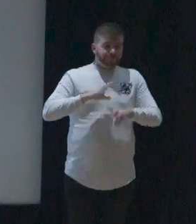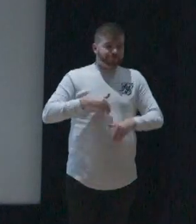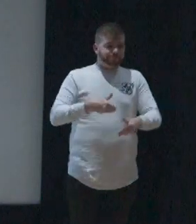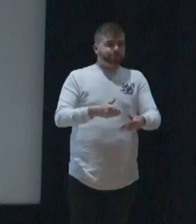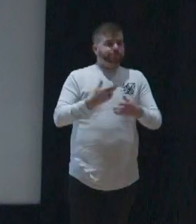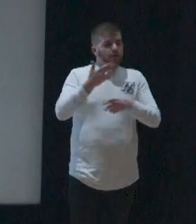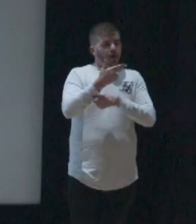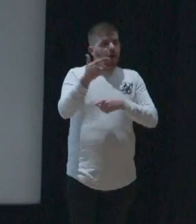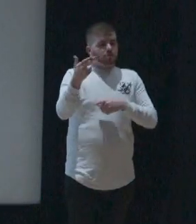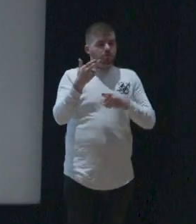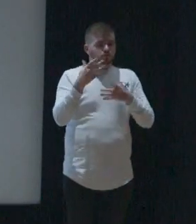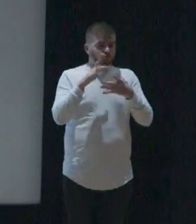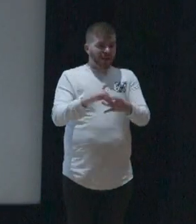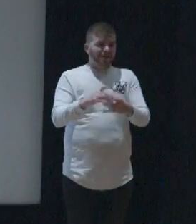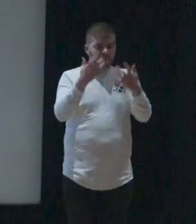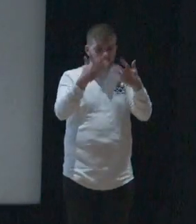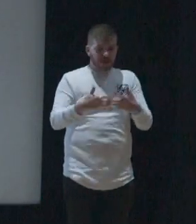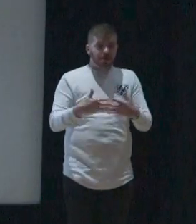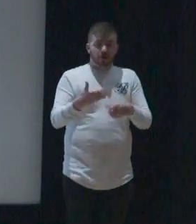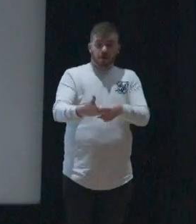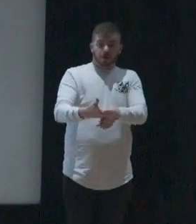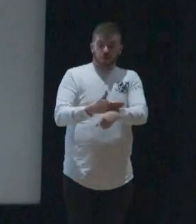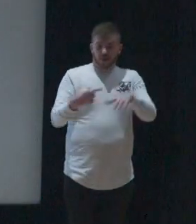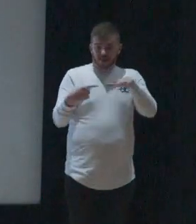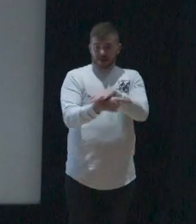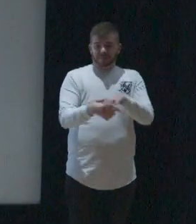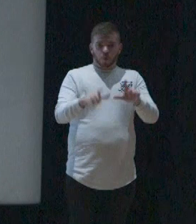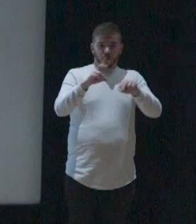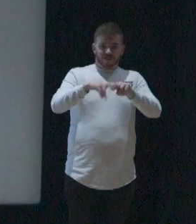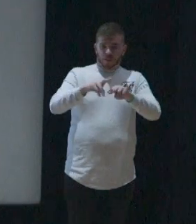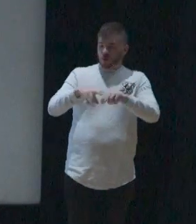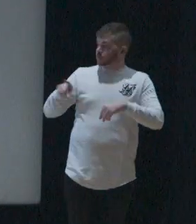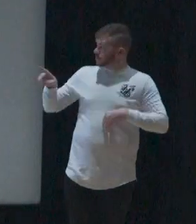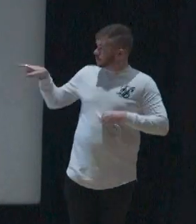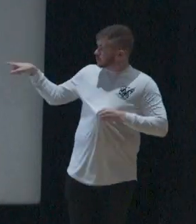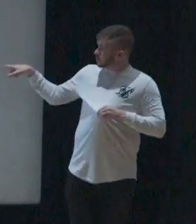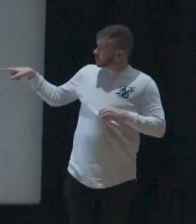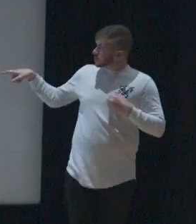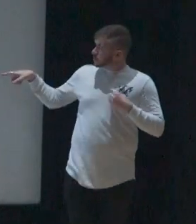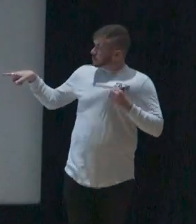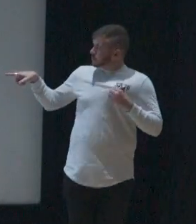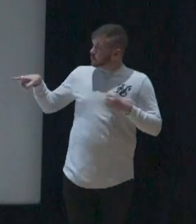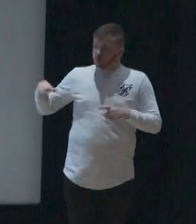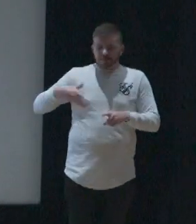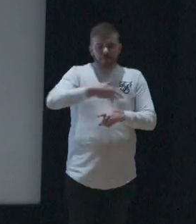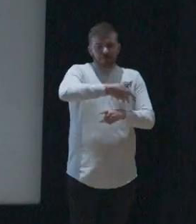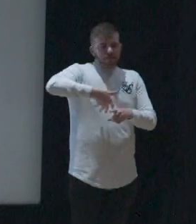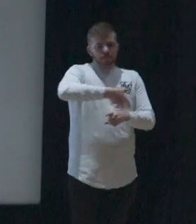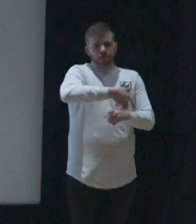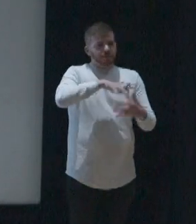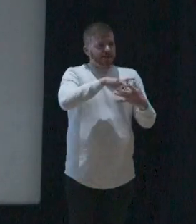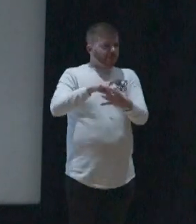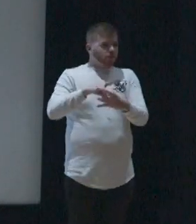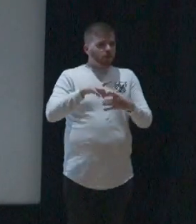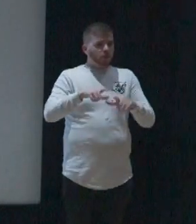mechanics. Just briefly, before we leave Lord Fleetwood, here's one for the fans. A bit of backstory relating to Lord Fleetwood